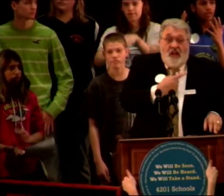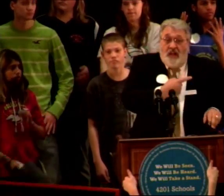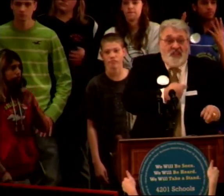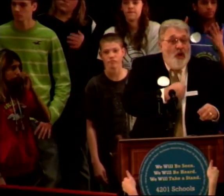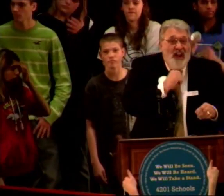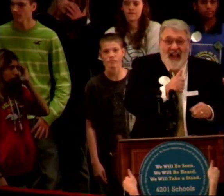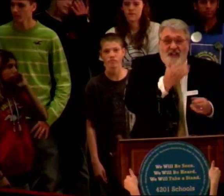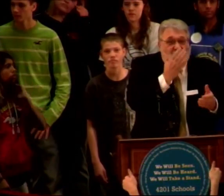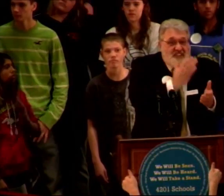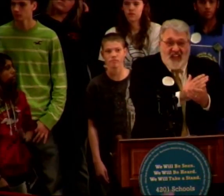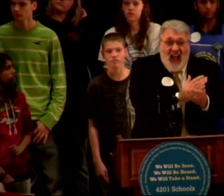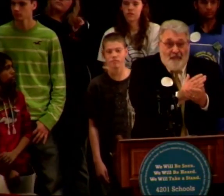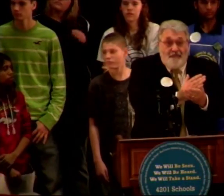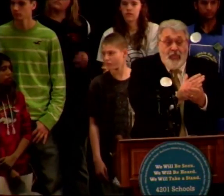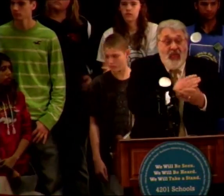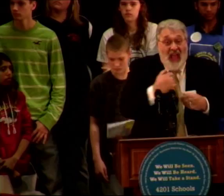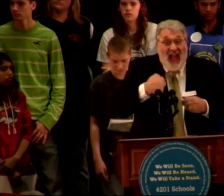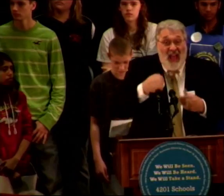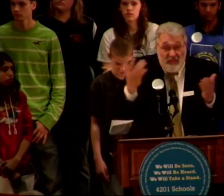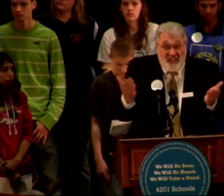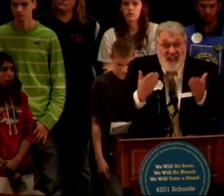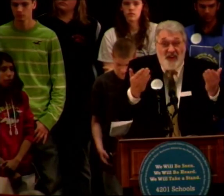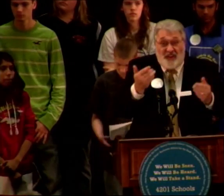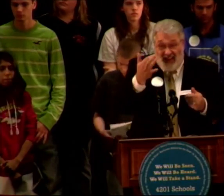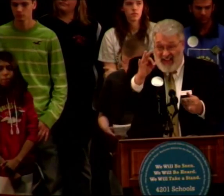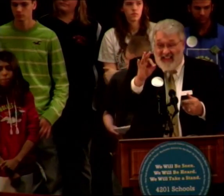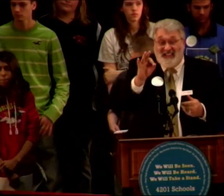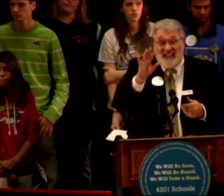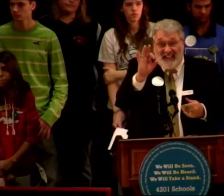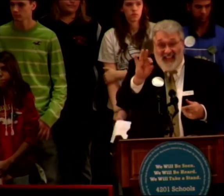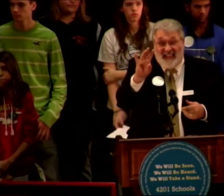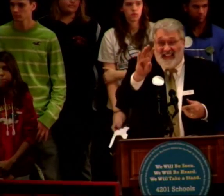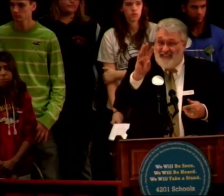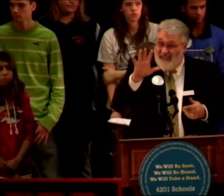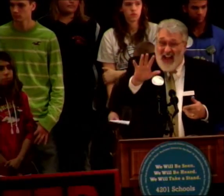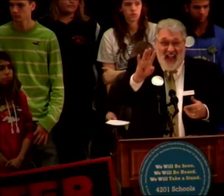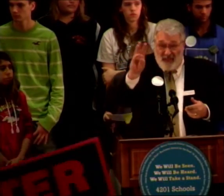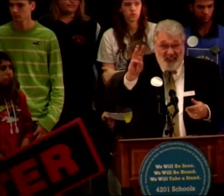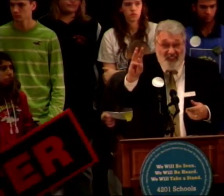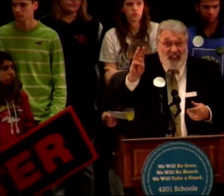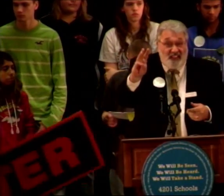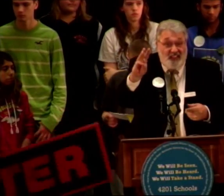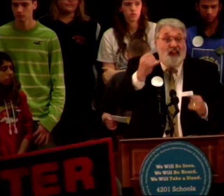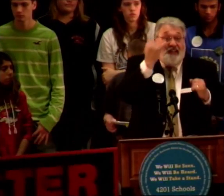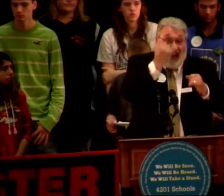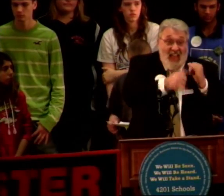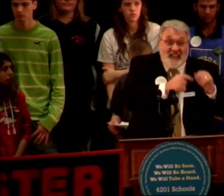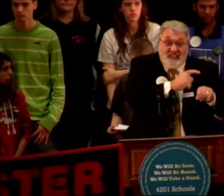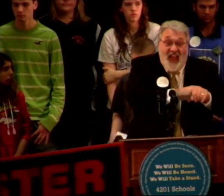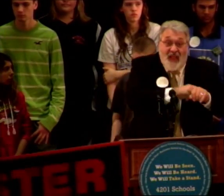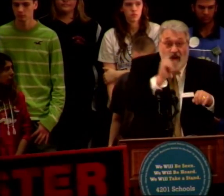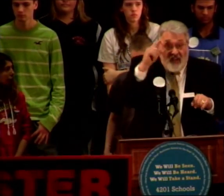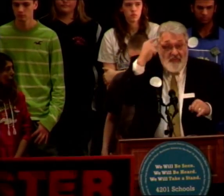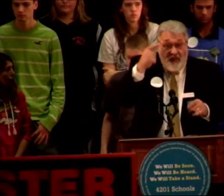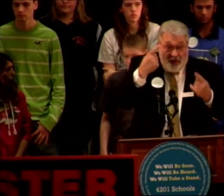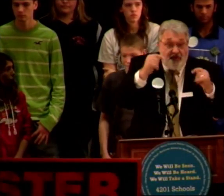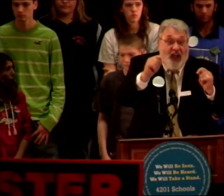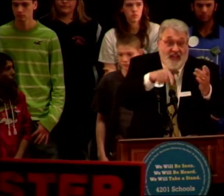So we're not going to stop. I was here in 1995 or 6 the last time the government are